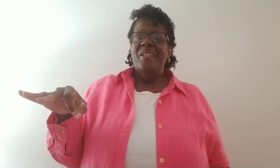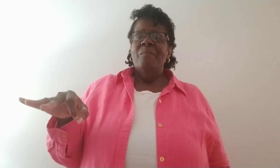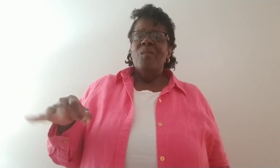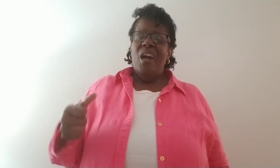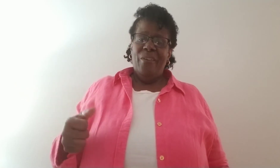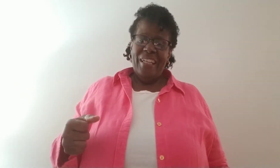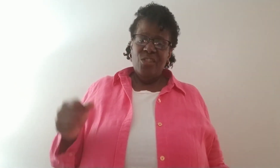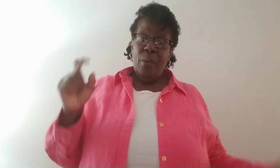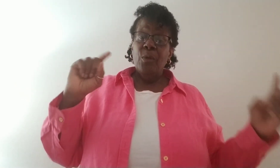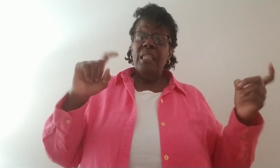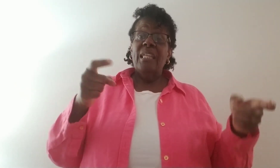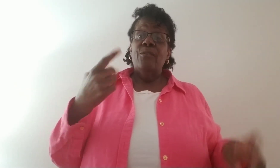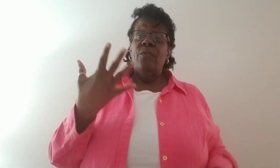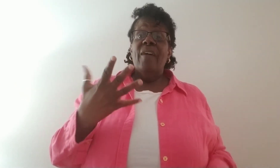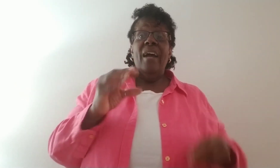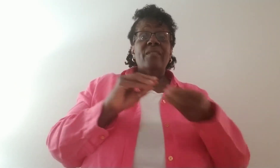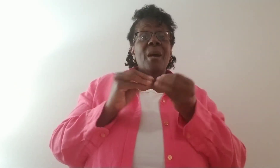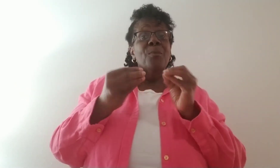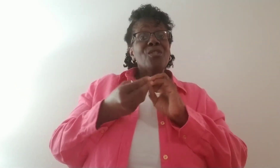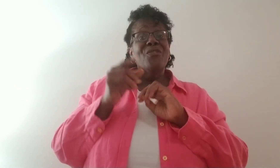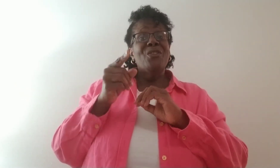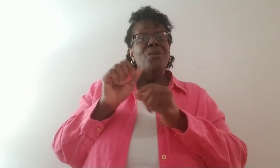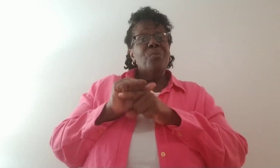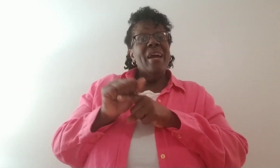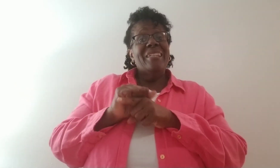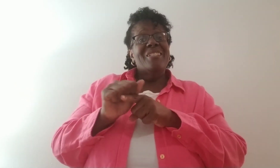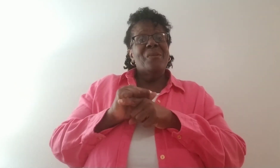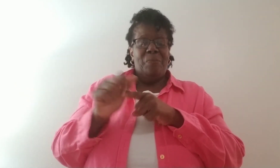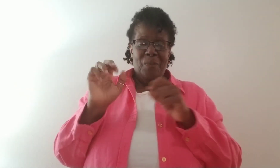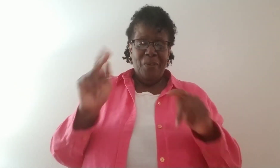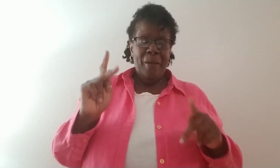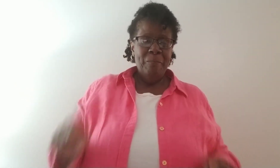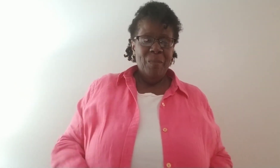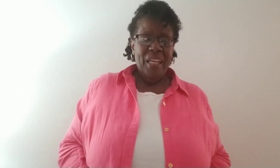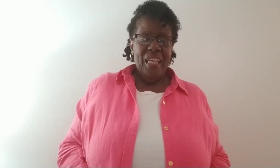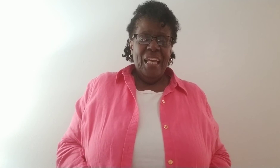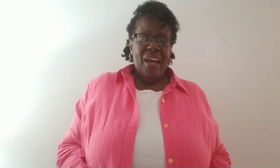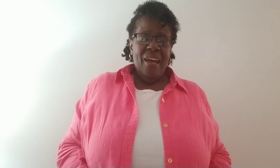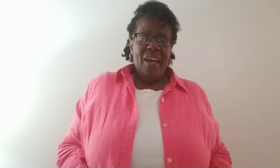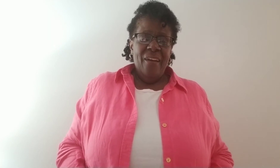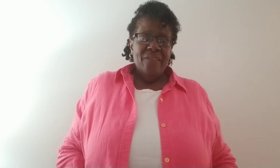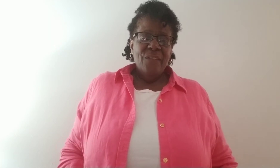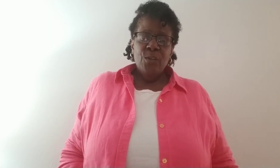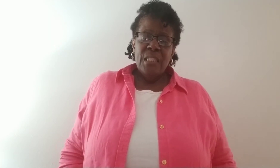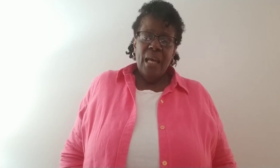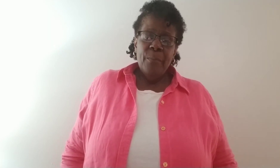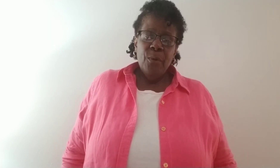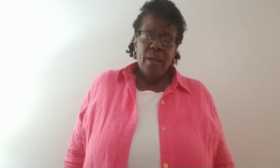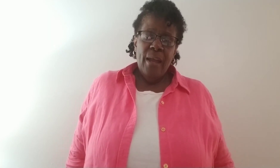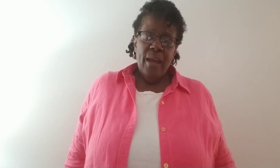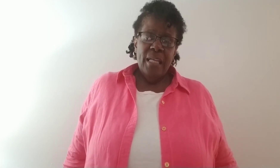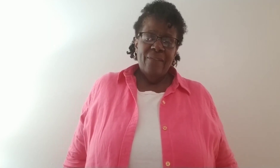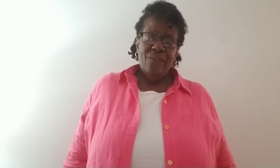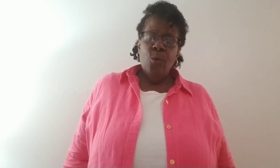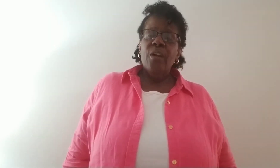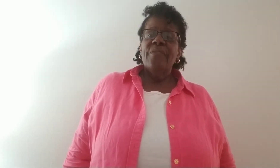5,099. All right, so I'm going to give you five numbers for you to practice with, okay? First number,